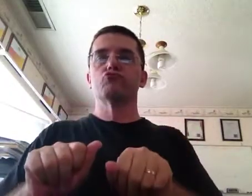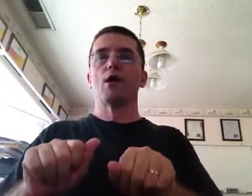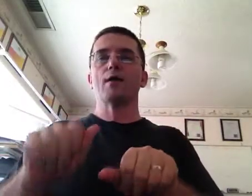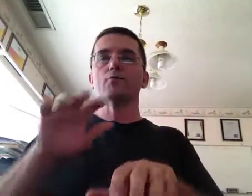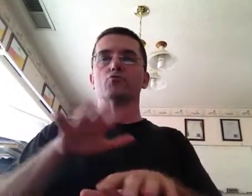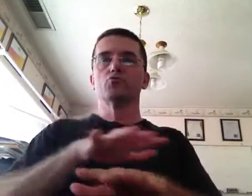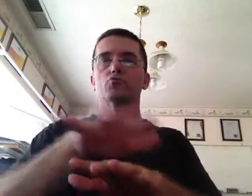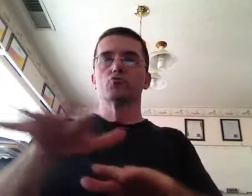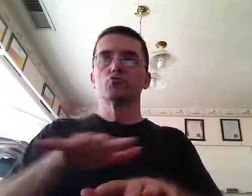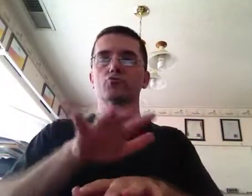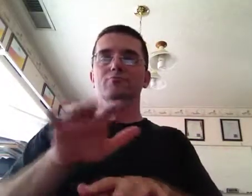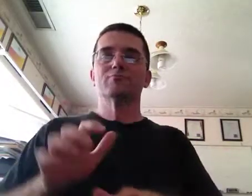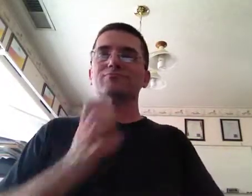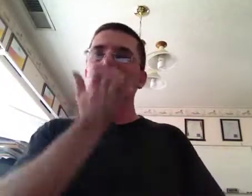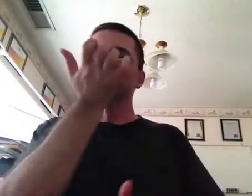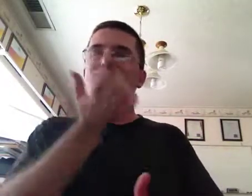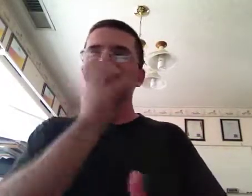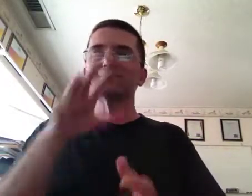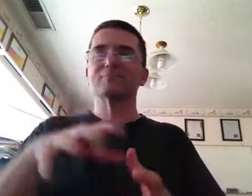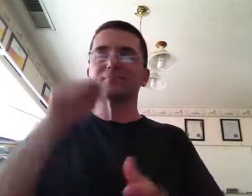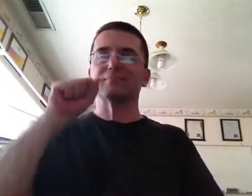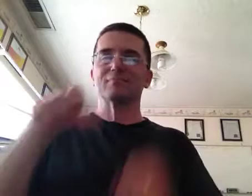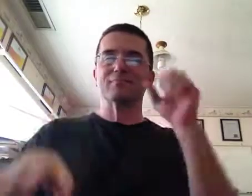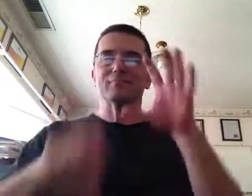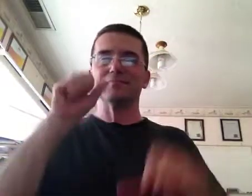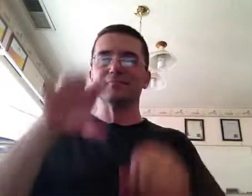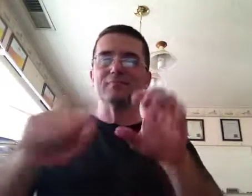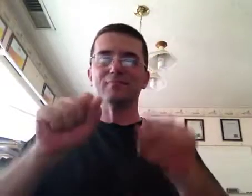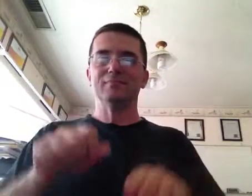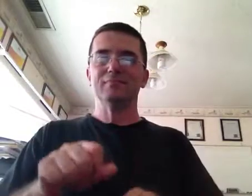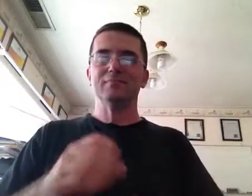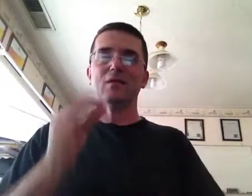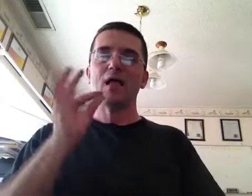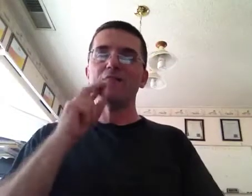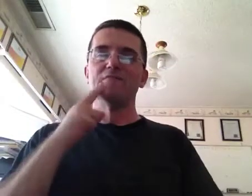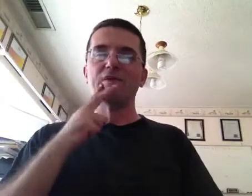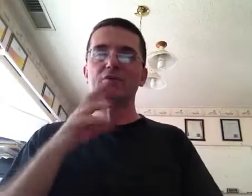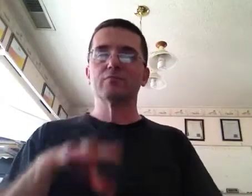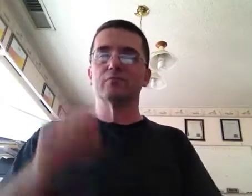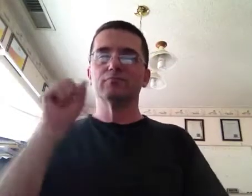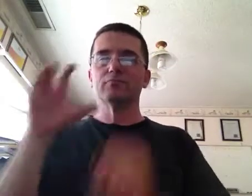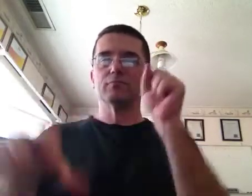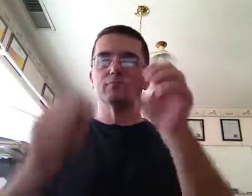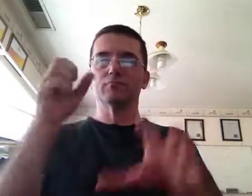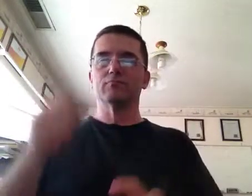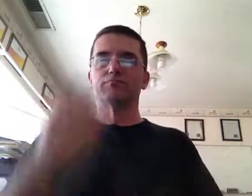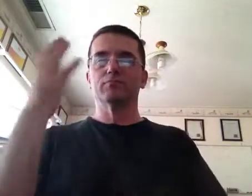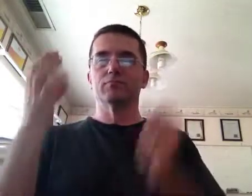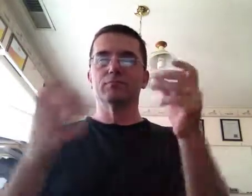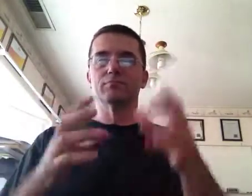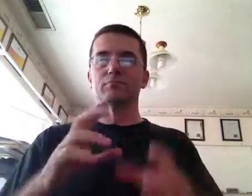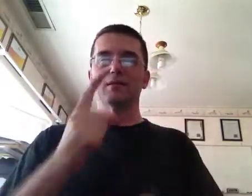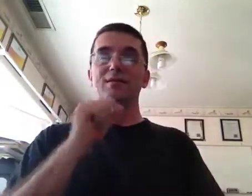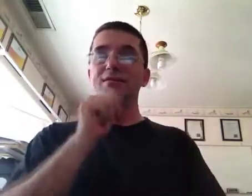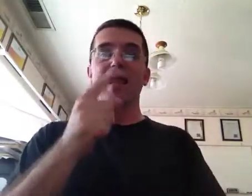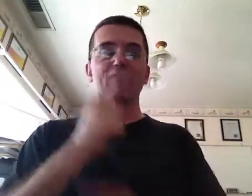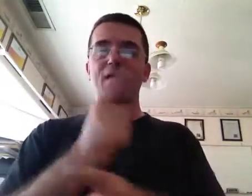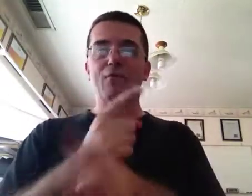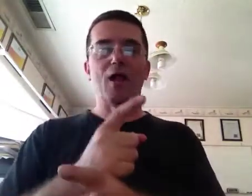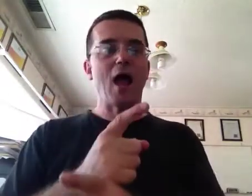tear up your vegetables and act like it was nothing. You know, he just doesn't have that right. It's not in his area anymore. Now, if you were 18 years